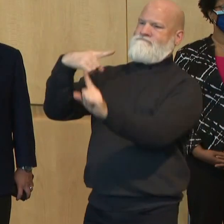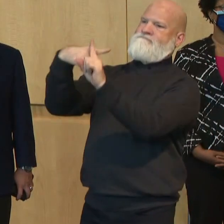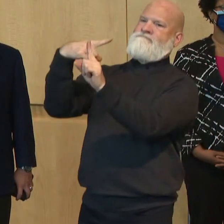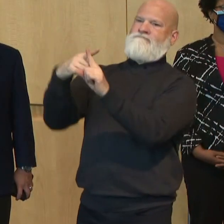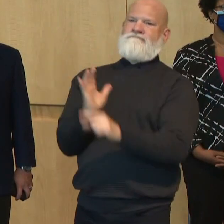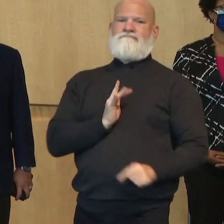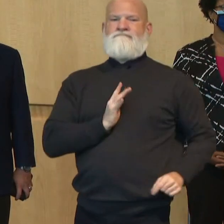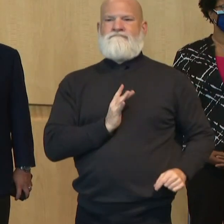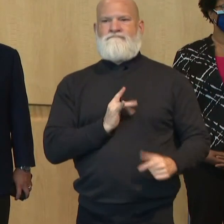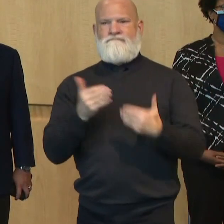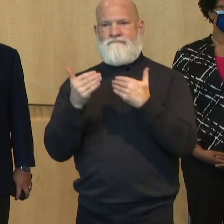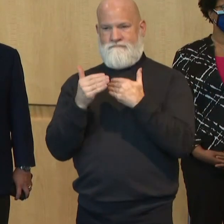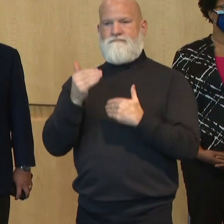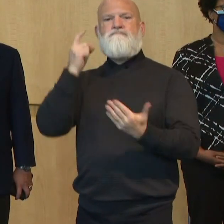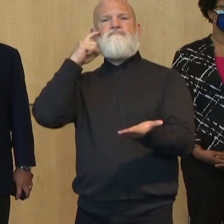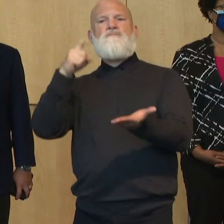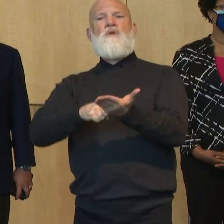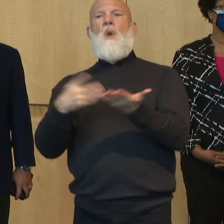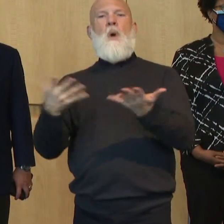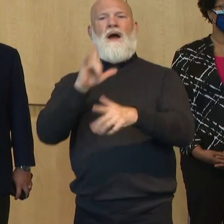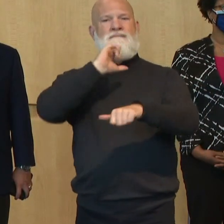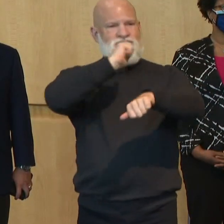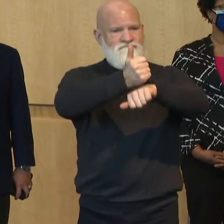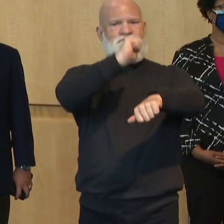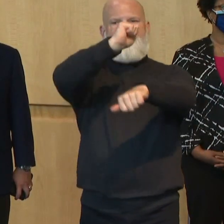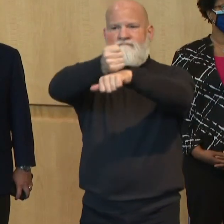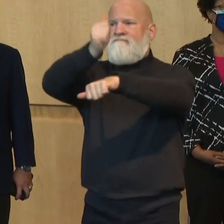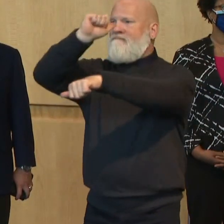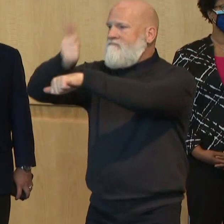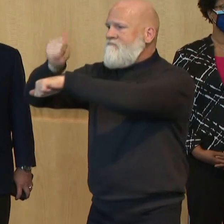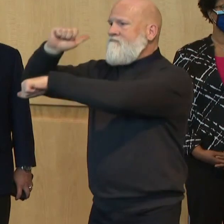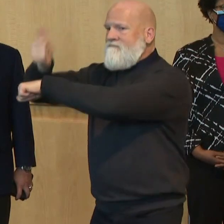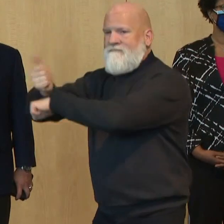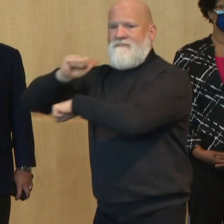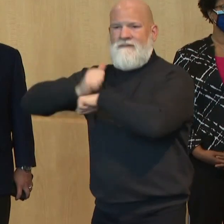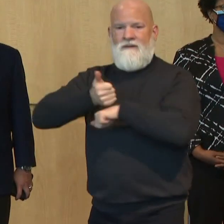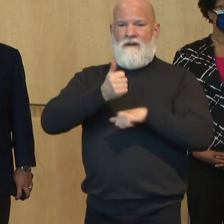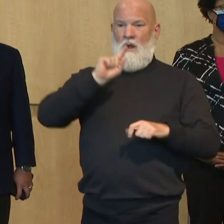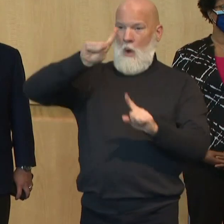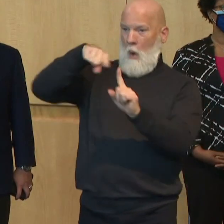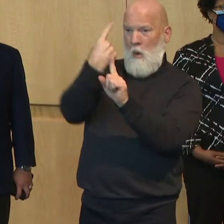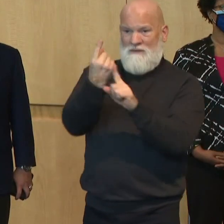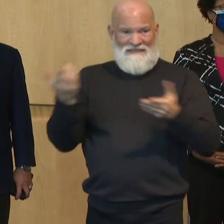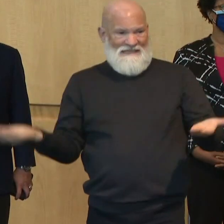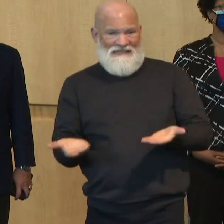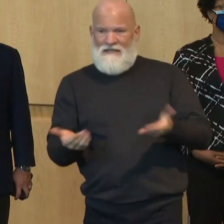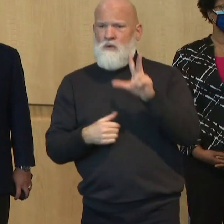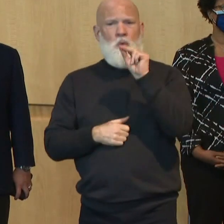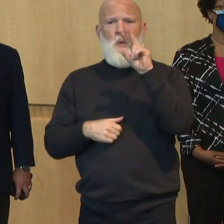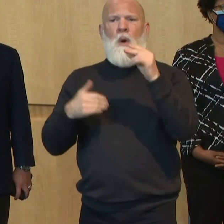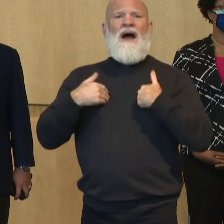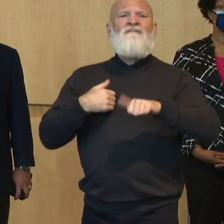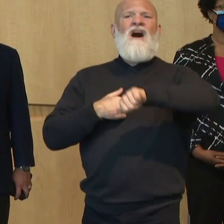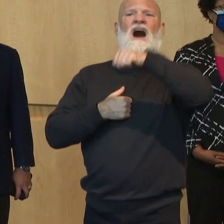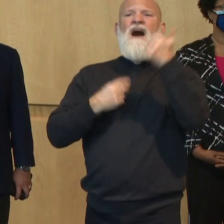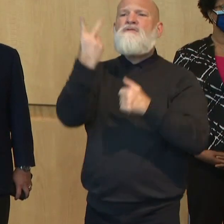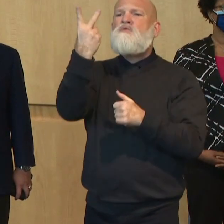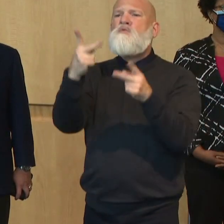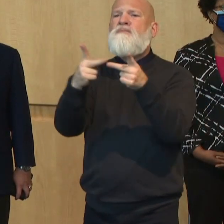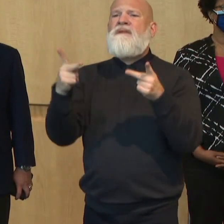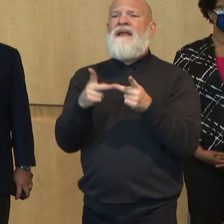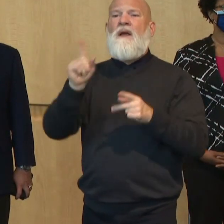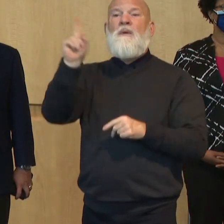there's a lot of infrastructure just like this, not only at this site, but at 2 other sites in Fulton County and all over this